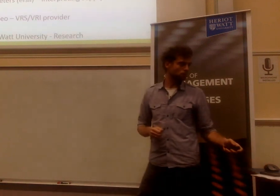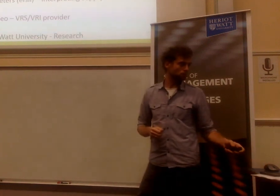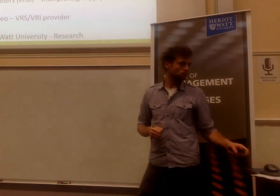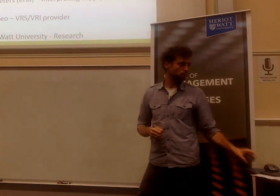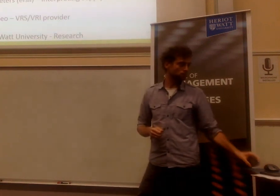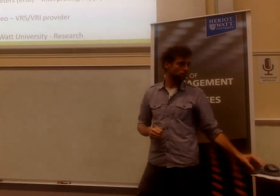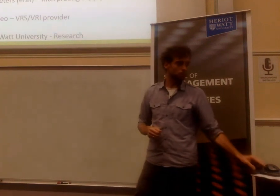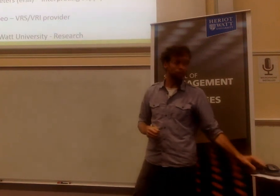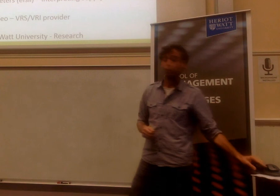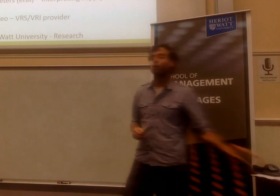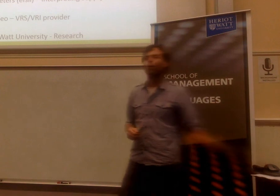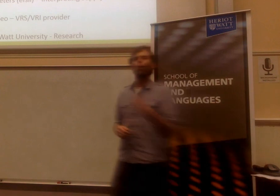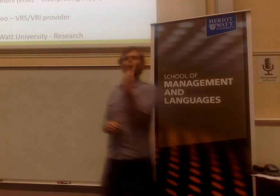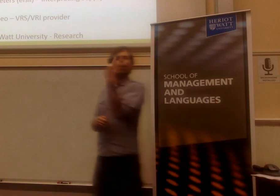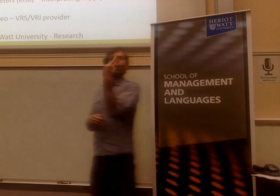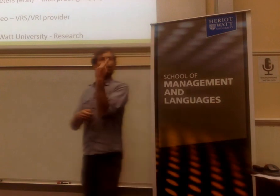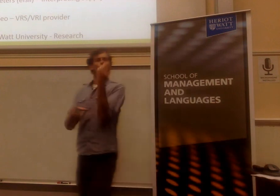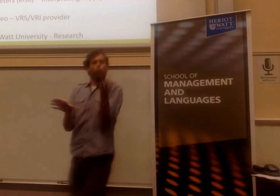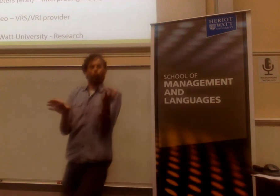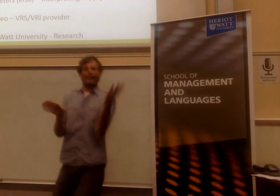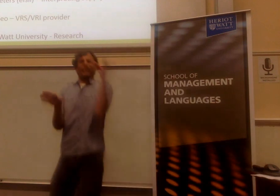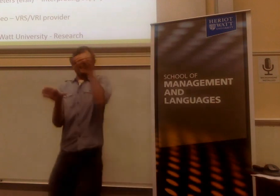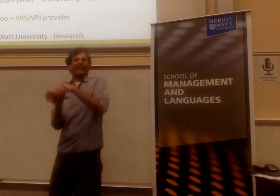across Europe. This is a total conversation service.